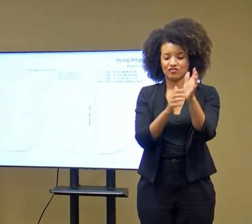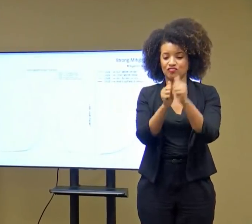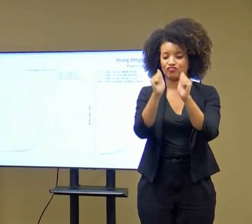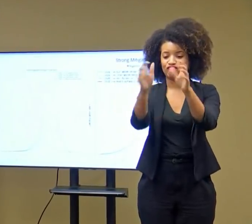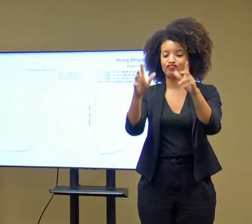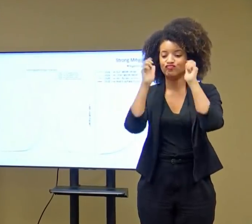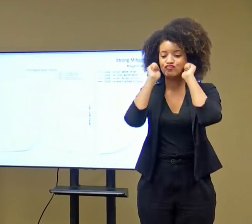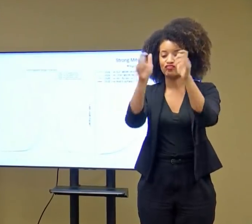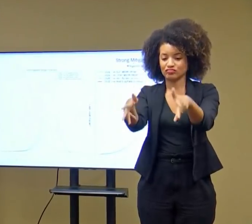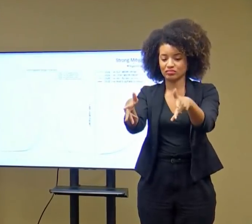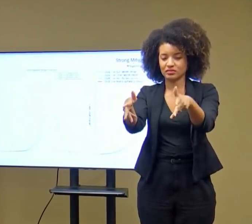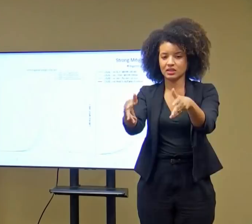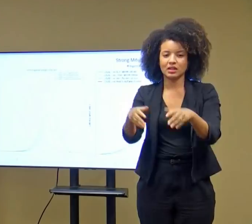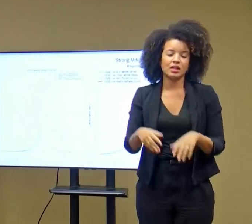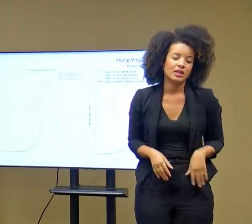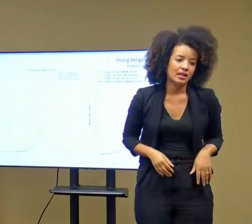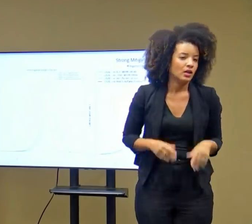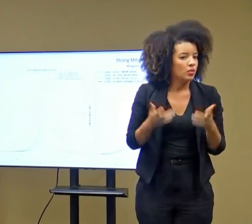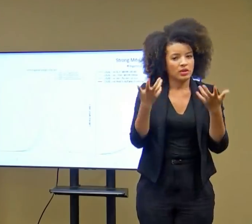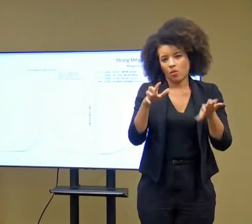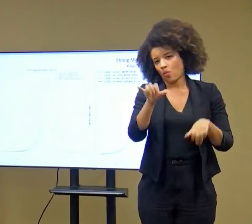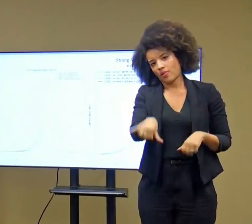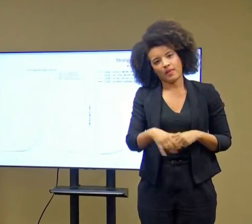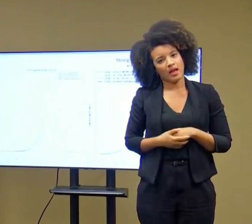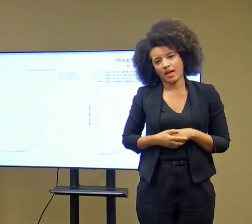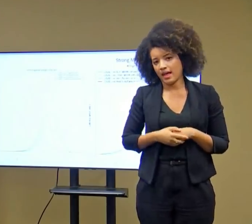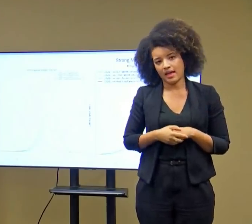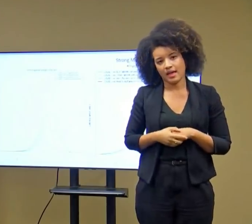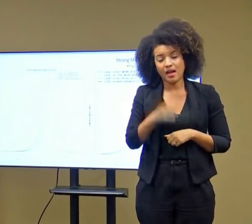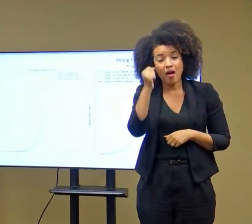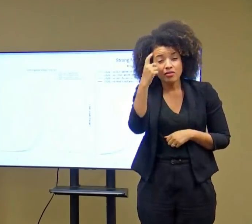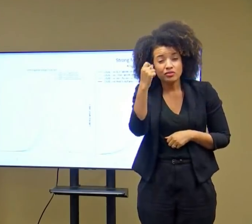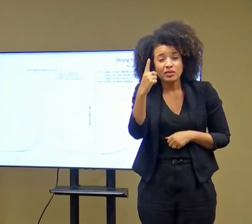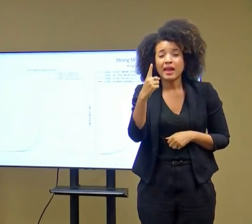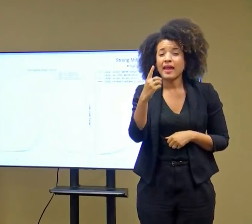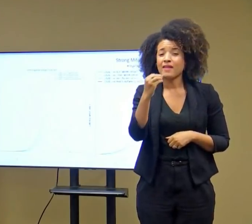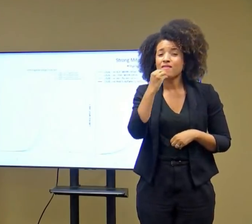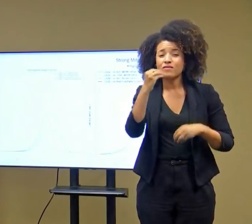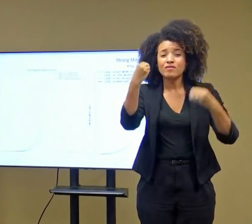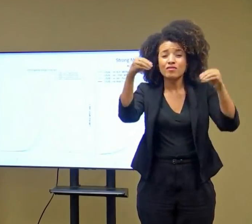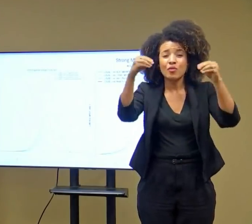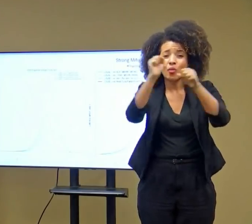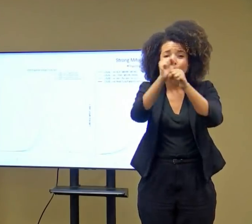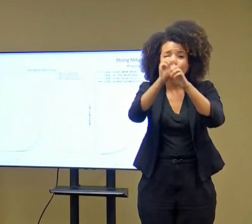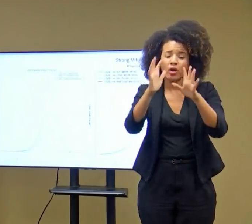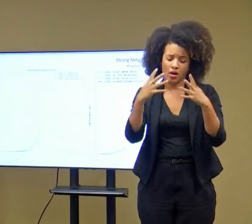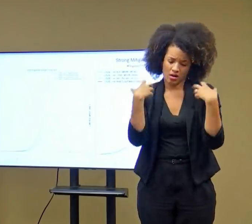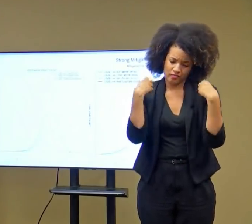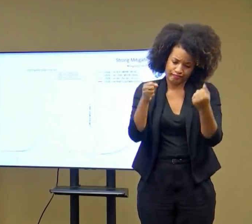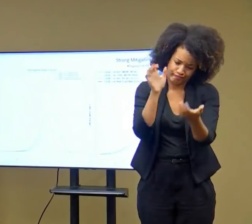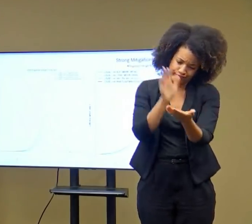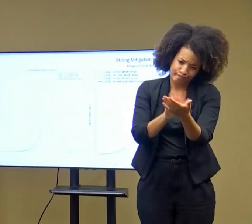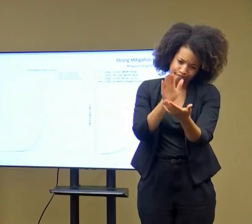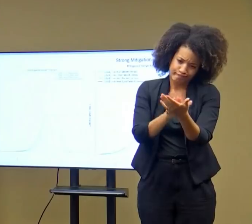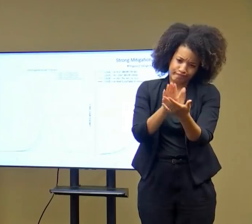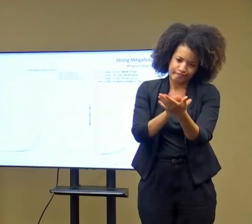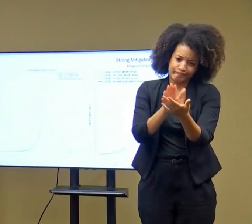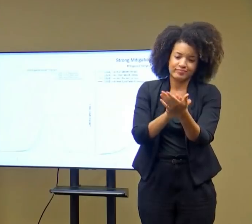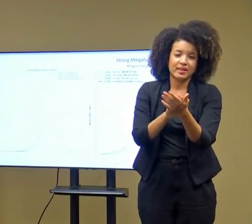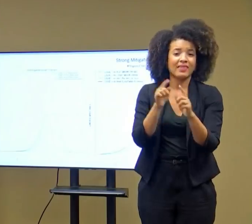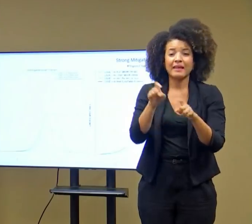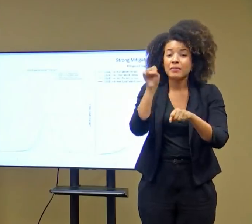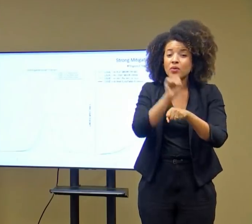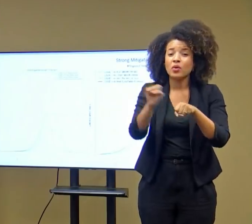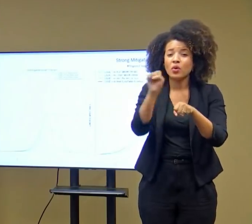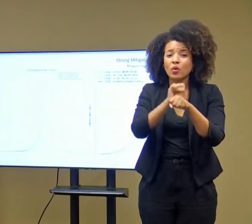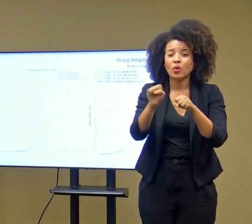right? Our grocery store workers are heroes too. They're out there being exposed to hundreds of people a day. If you